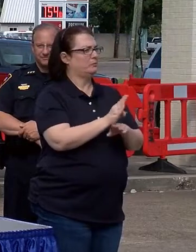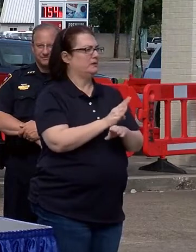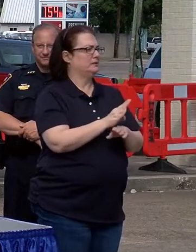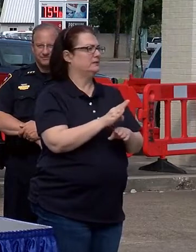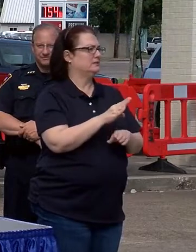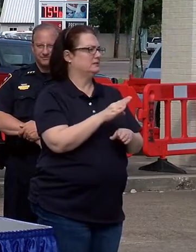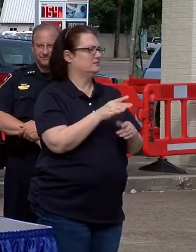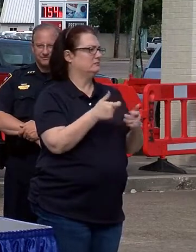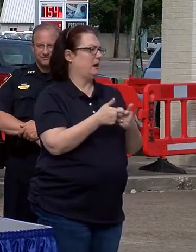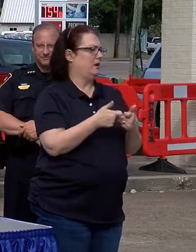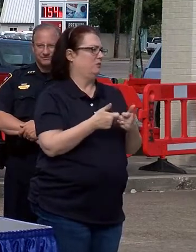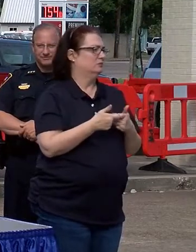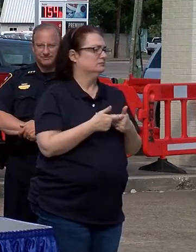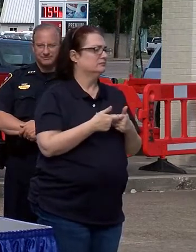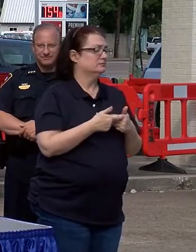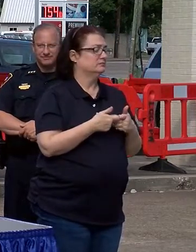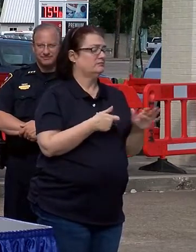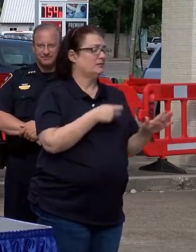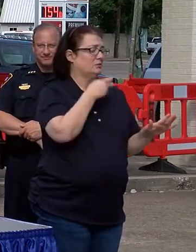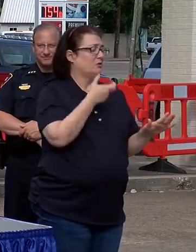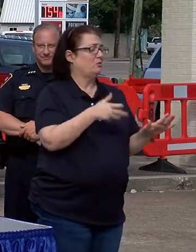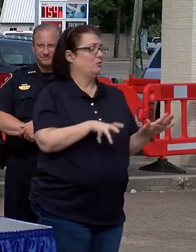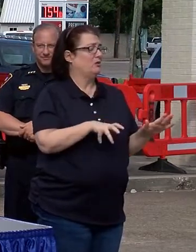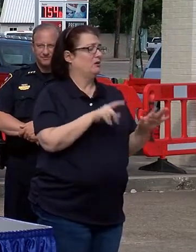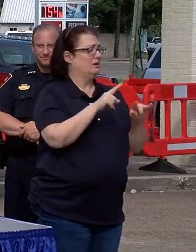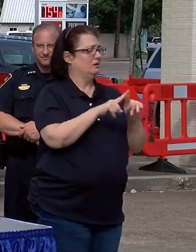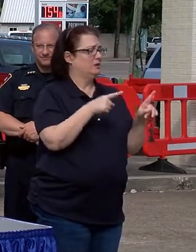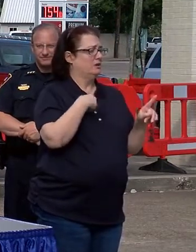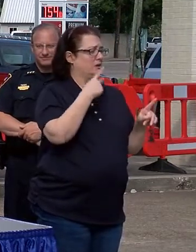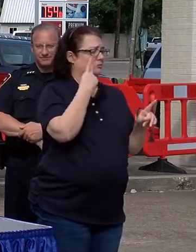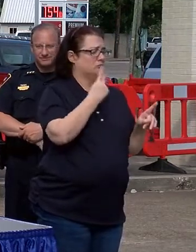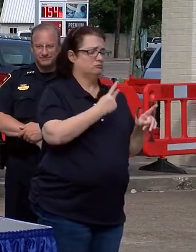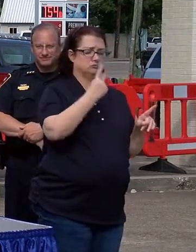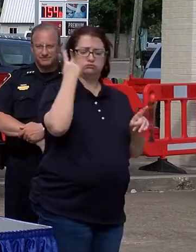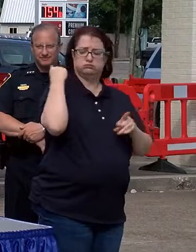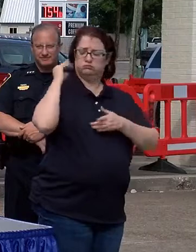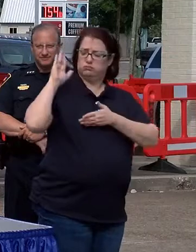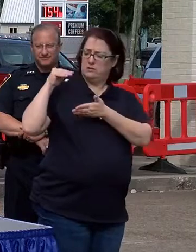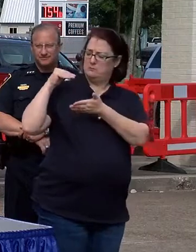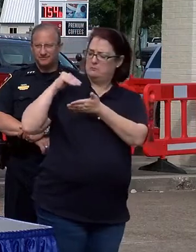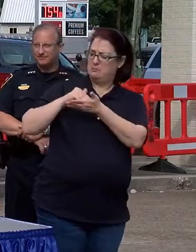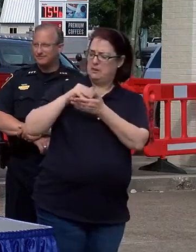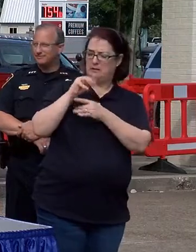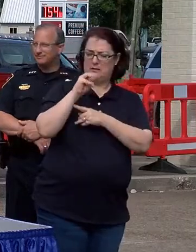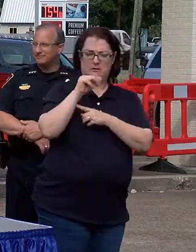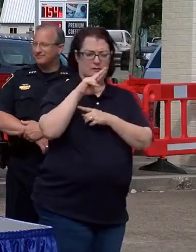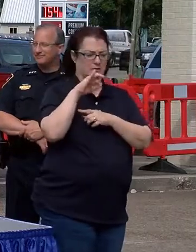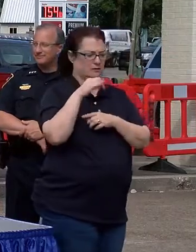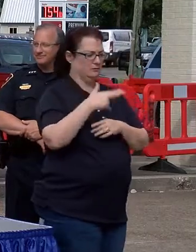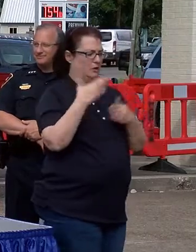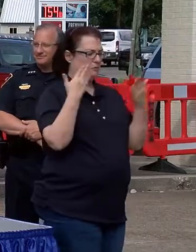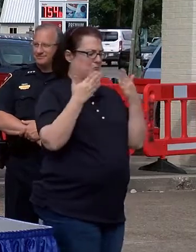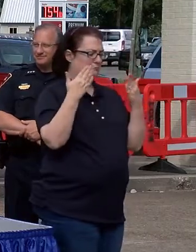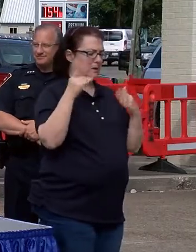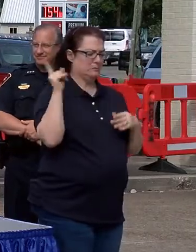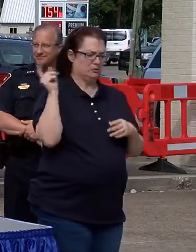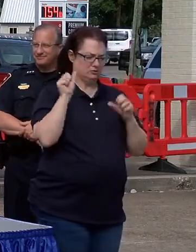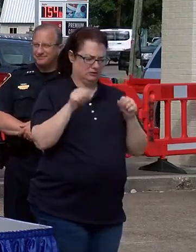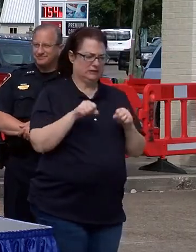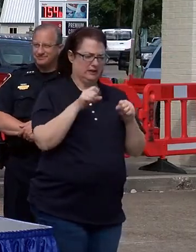way, we're looking way back till middle of March, all the way to today's date. And Sheriff, you can maybe opine on this as far as enforcement. We have